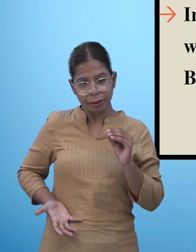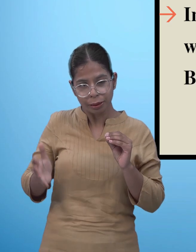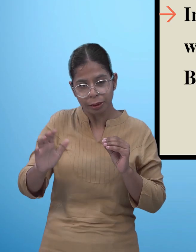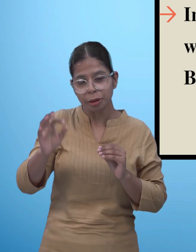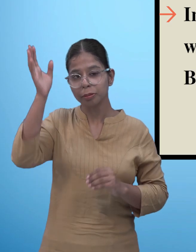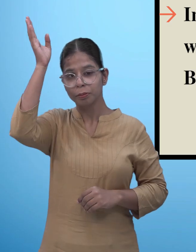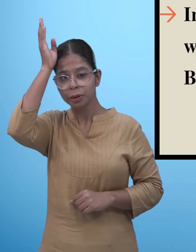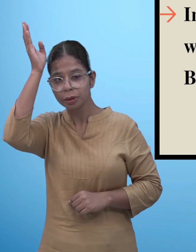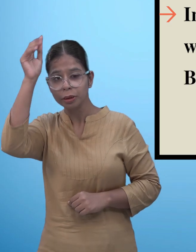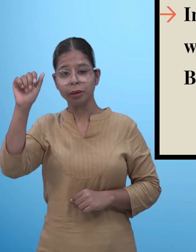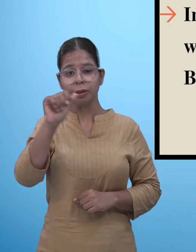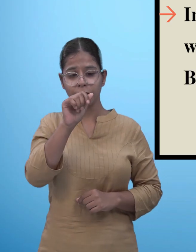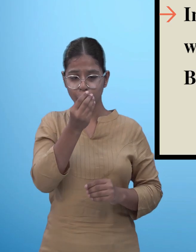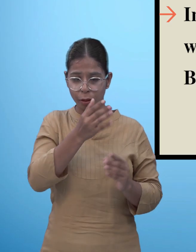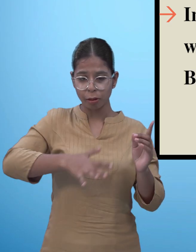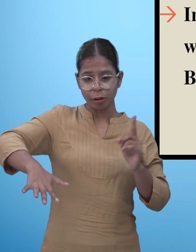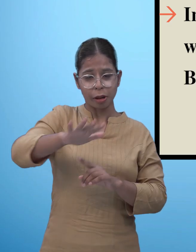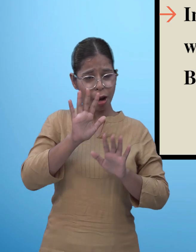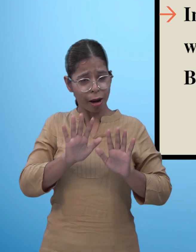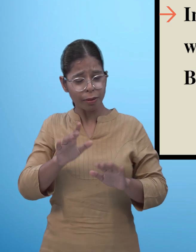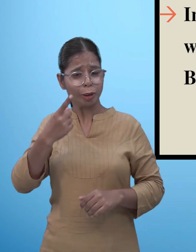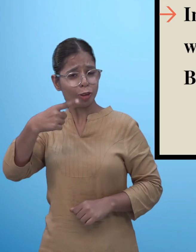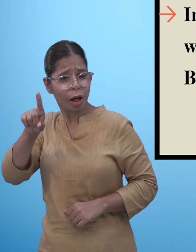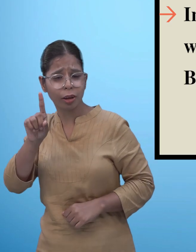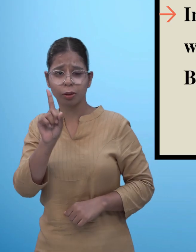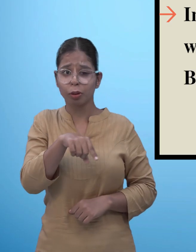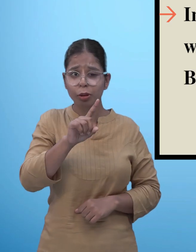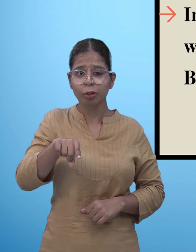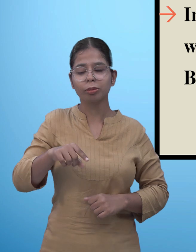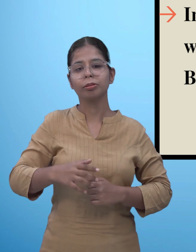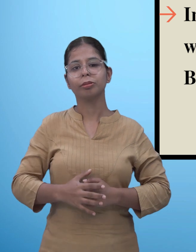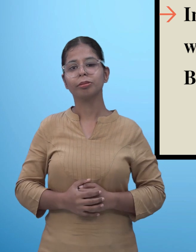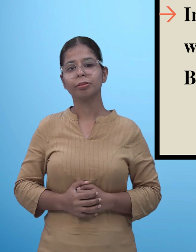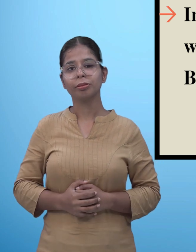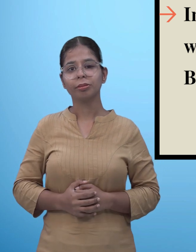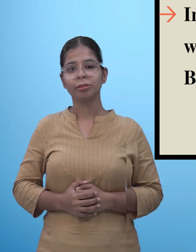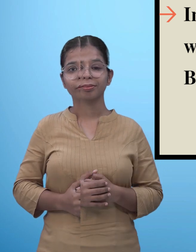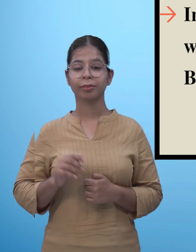Bangladesh, and Pakistan.